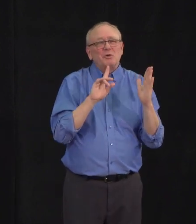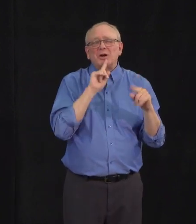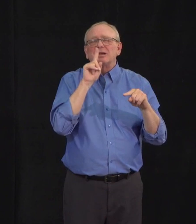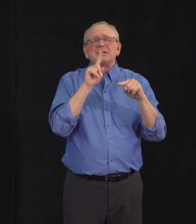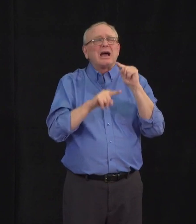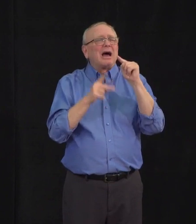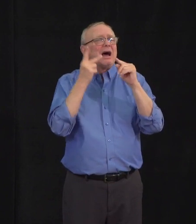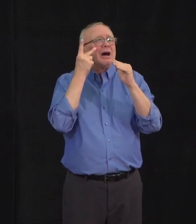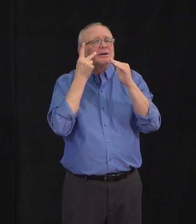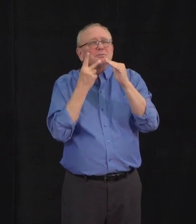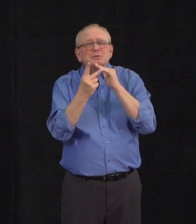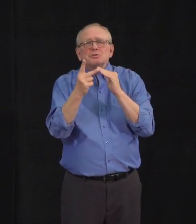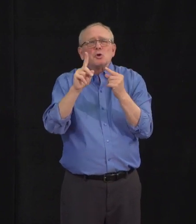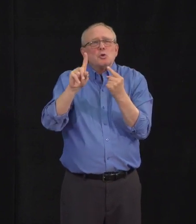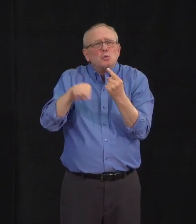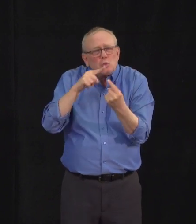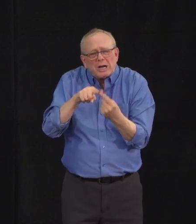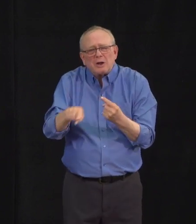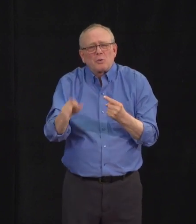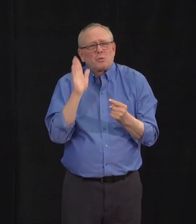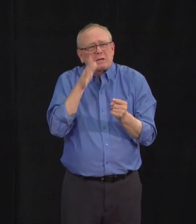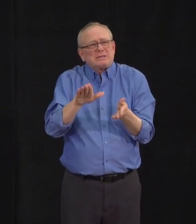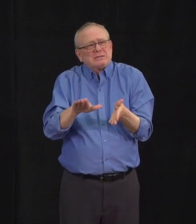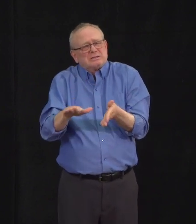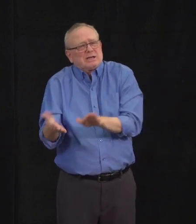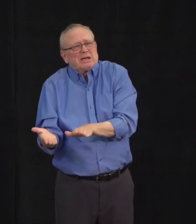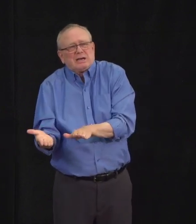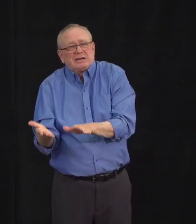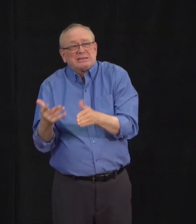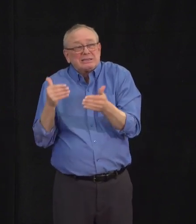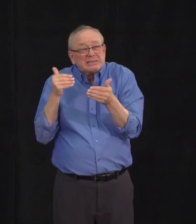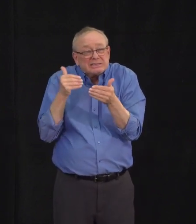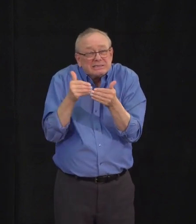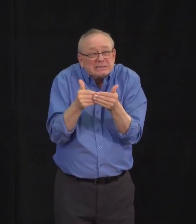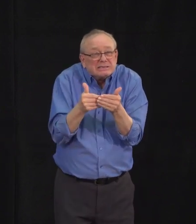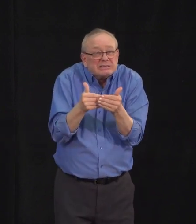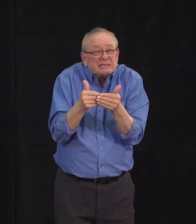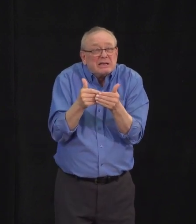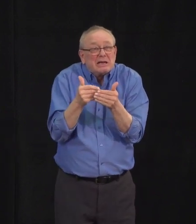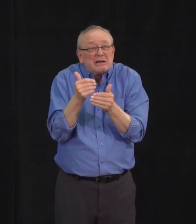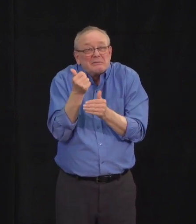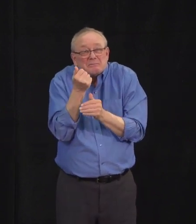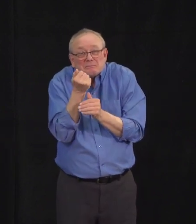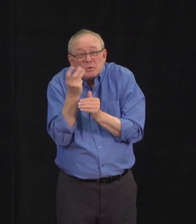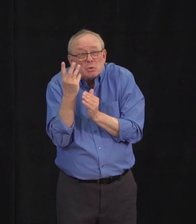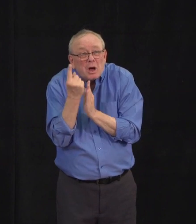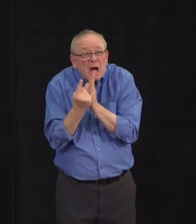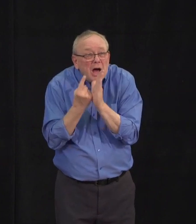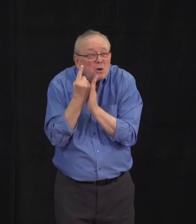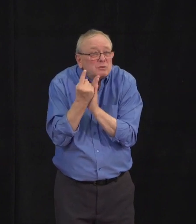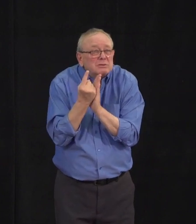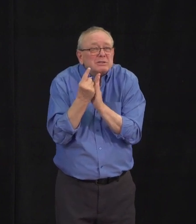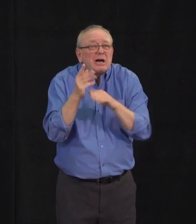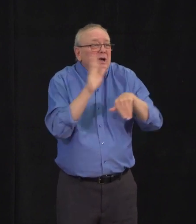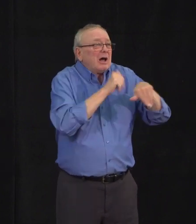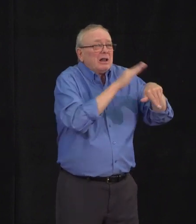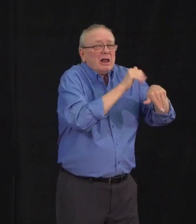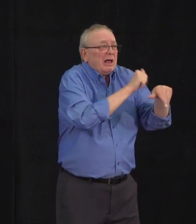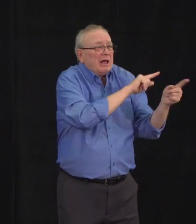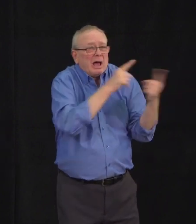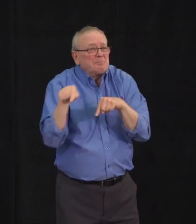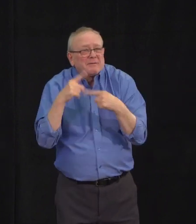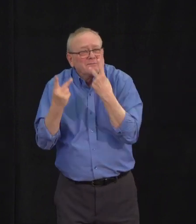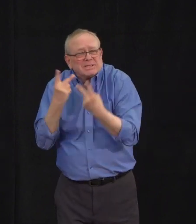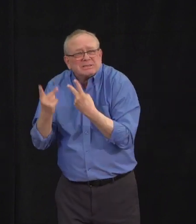very narrow window, such as the last few hours of life, it's very difficult to arrange for visits in that particular window. So